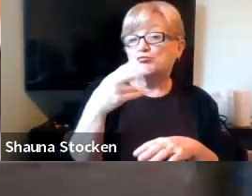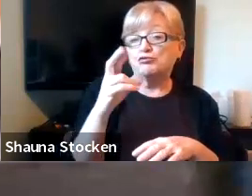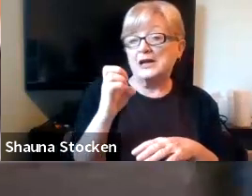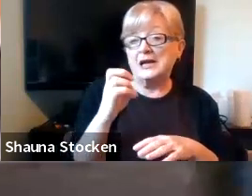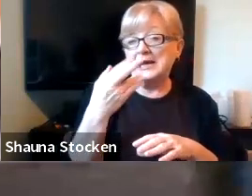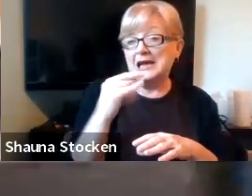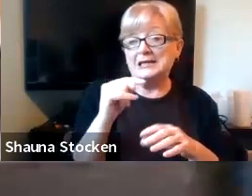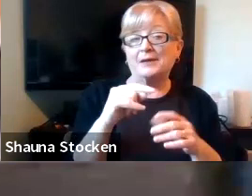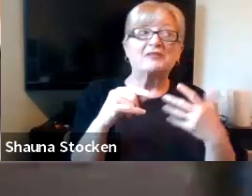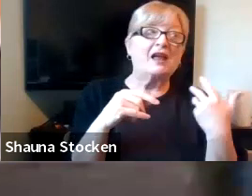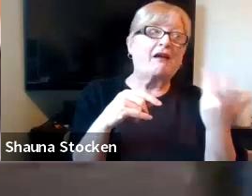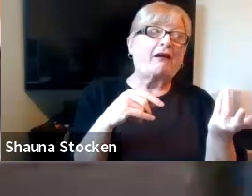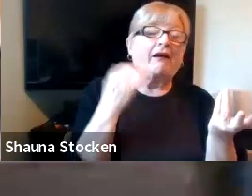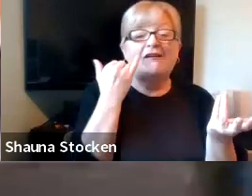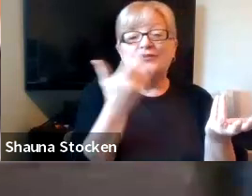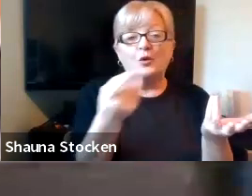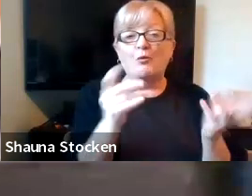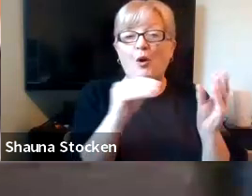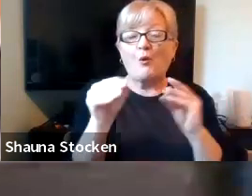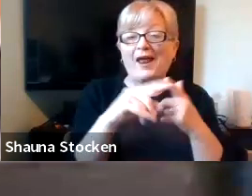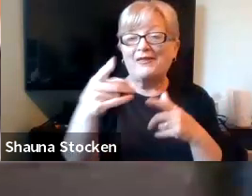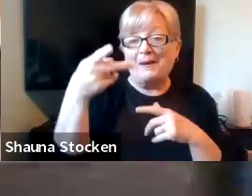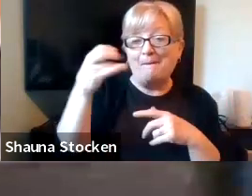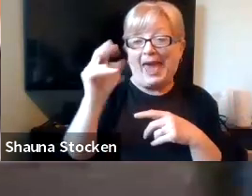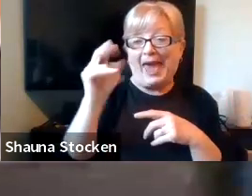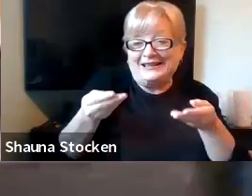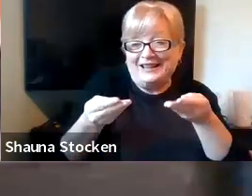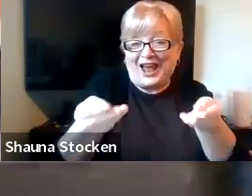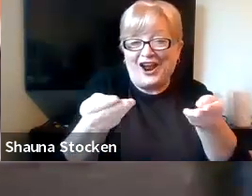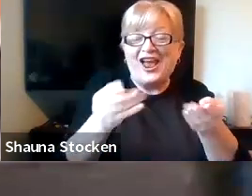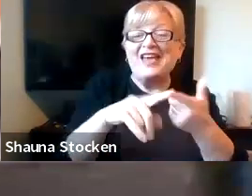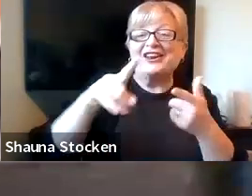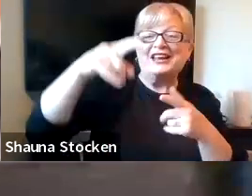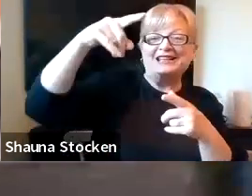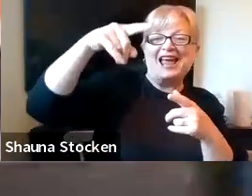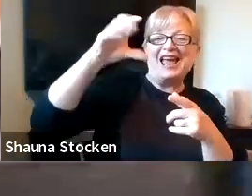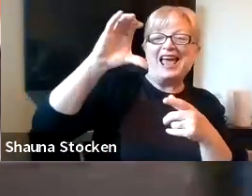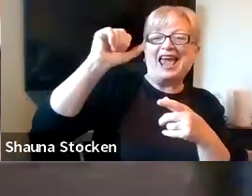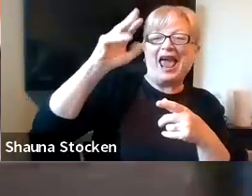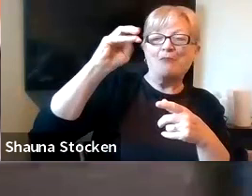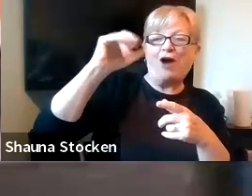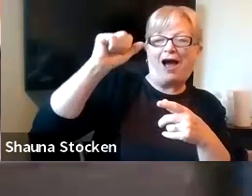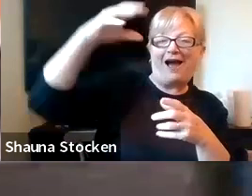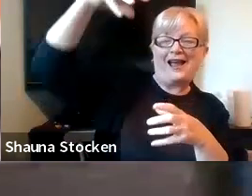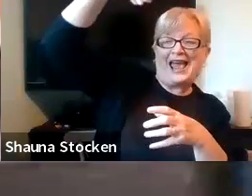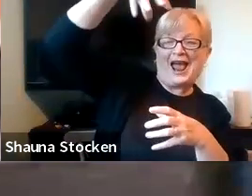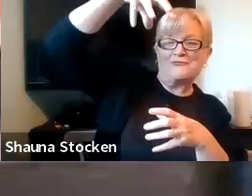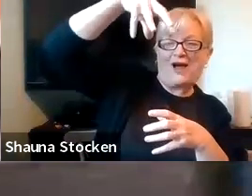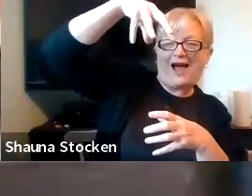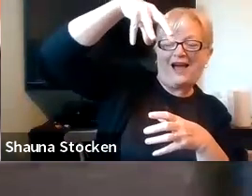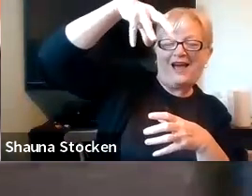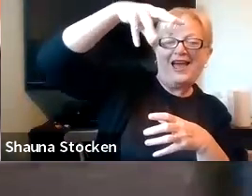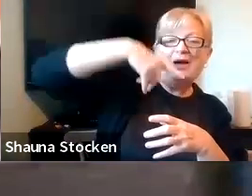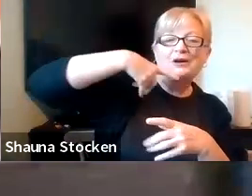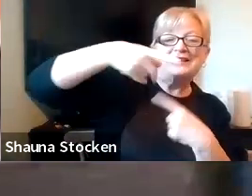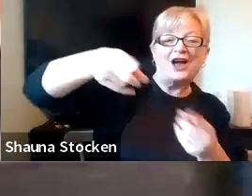if you put one of the pans in there, there's a camera in the top of the oven So it can tell you what food it is. And